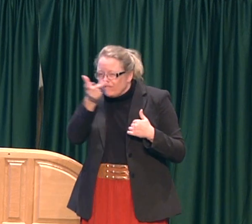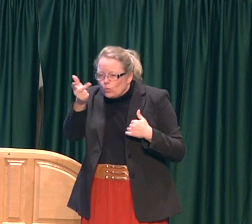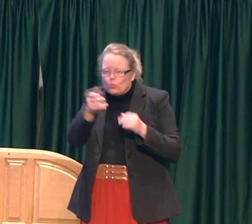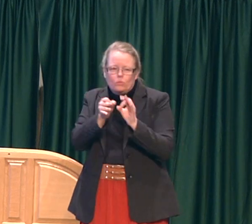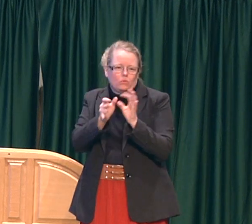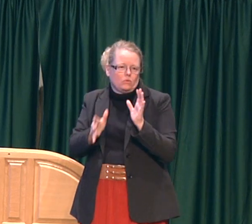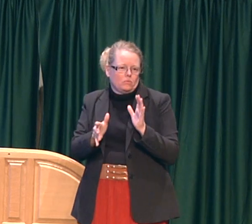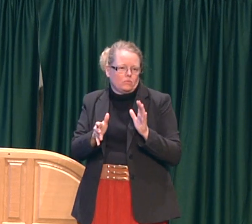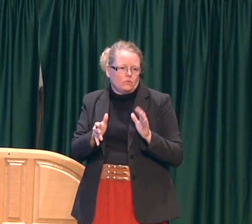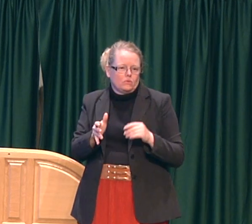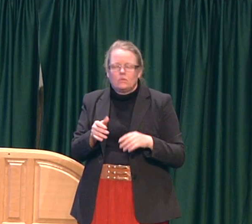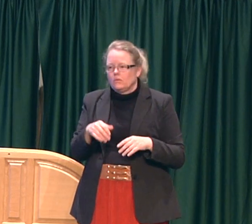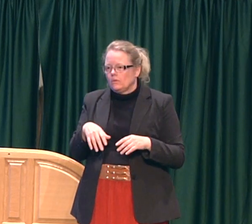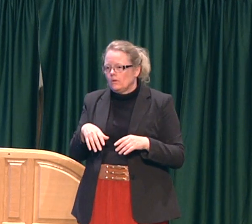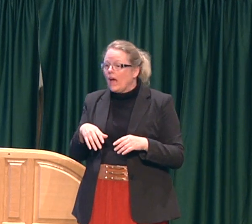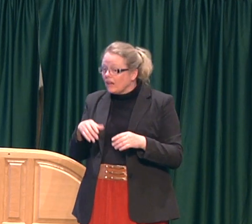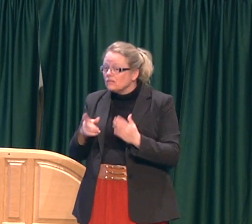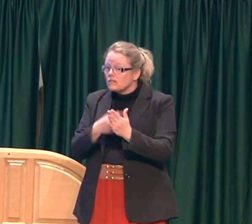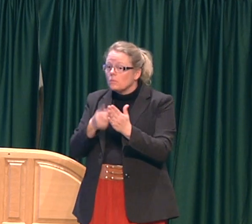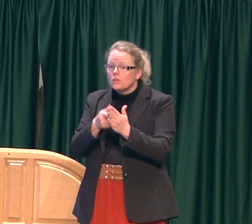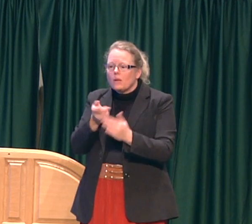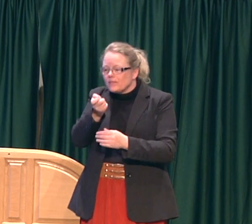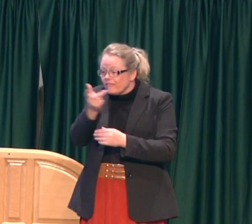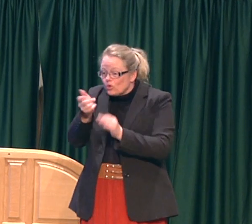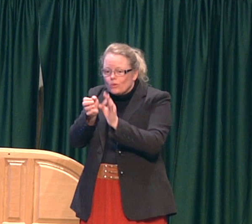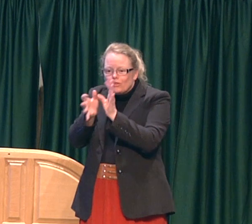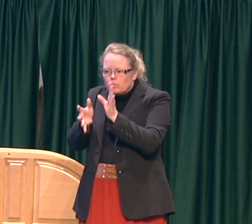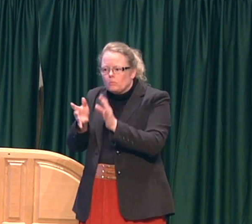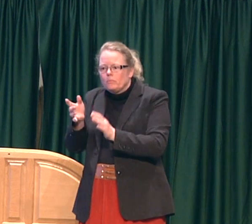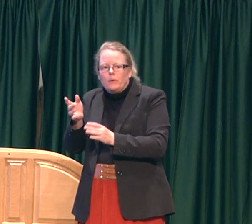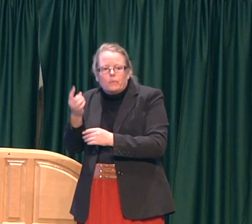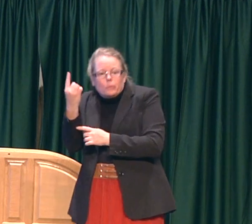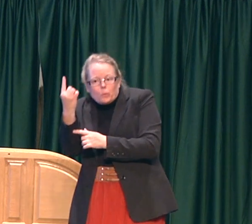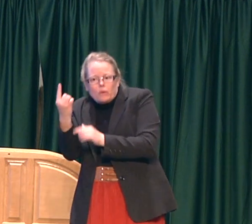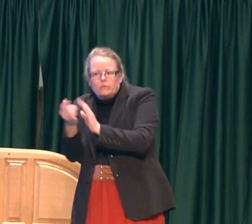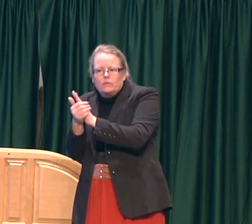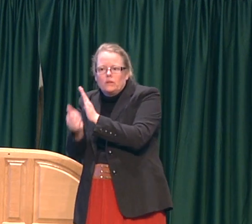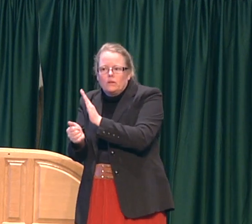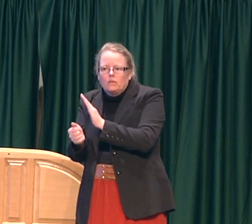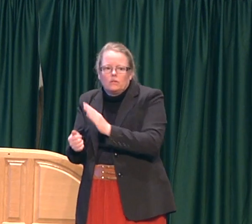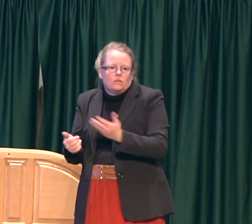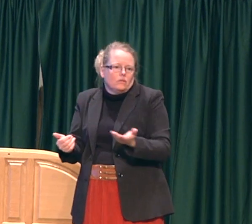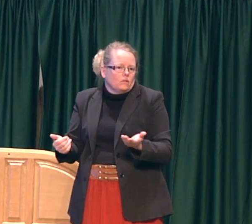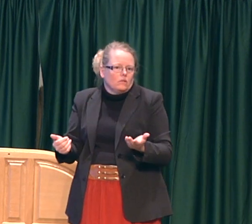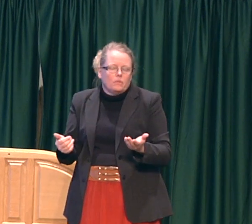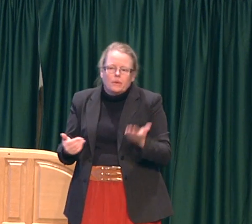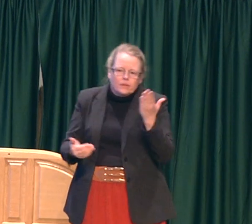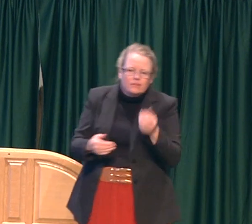There are many rural areas where they have very few interpreters available. And by few, maybe it's